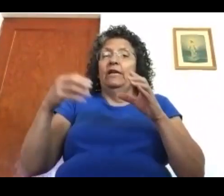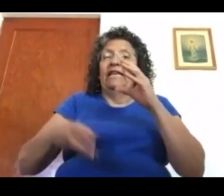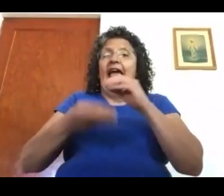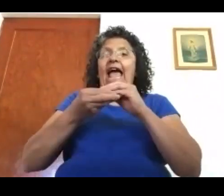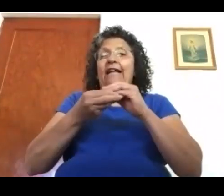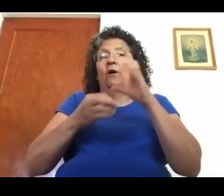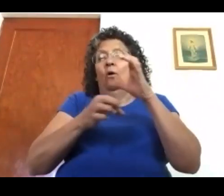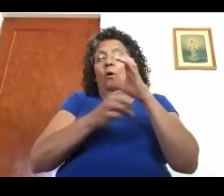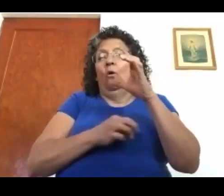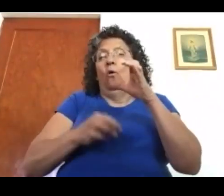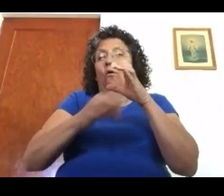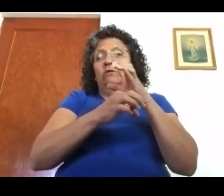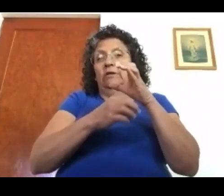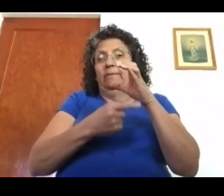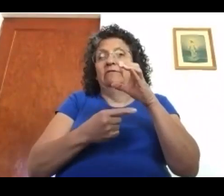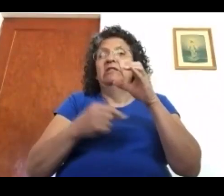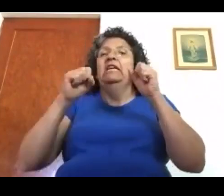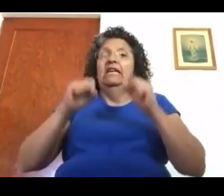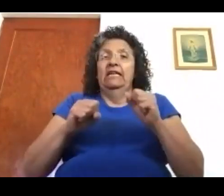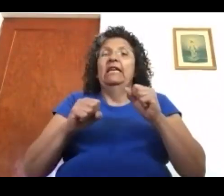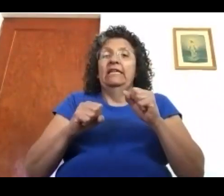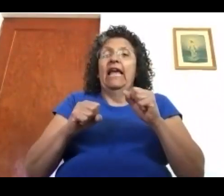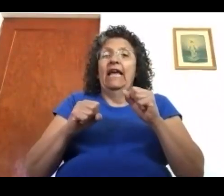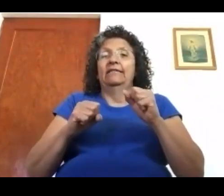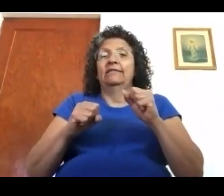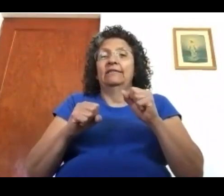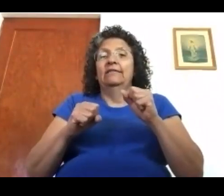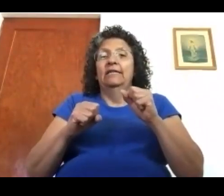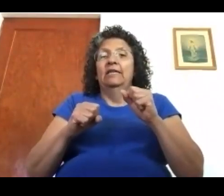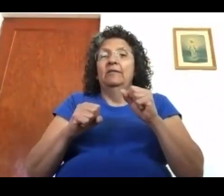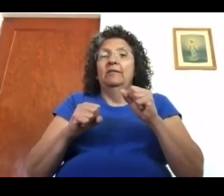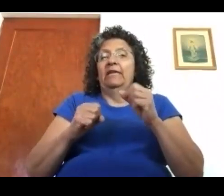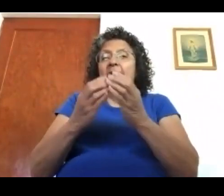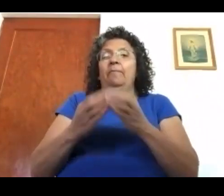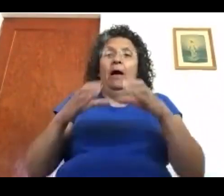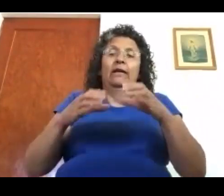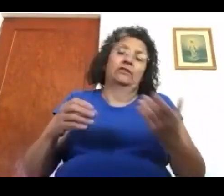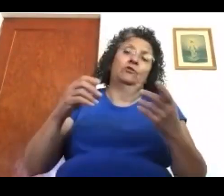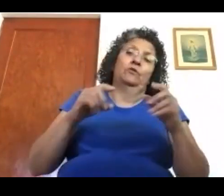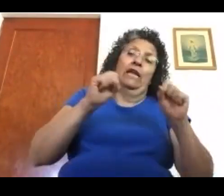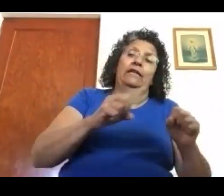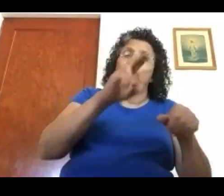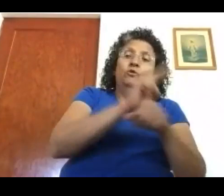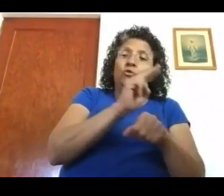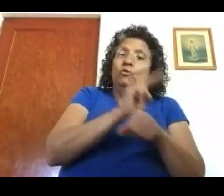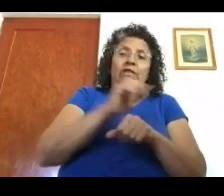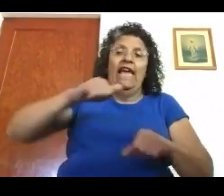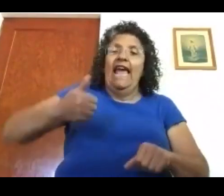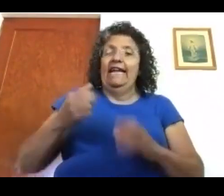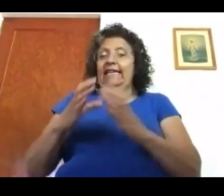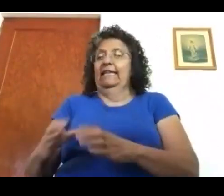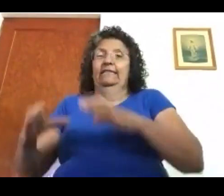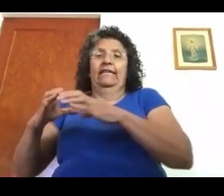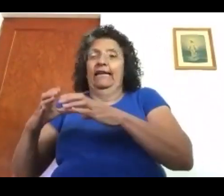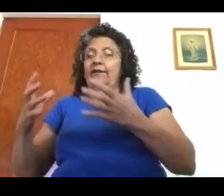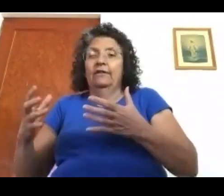bottom, it can be a pot. Oh, rinse it out first also. You can use a regular flower pot, you can use some other container, but you can make a pot if you